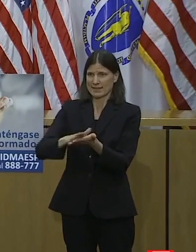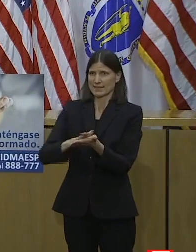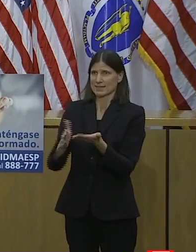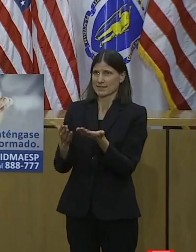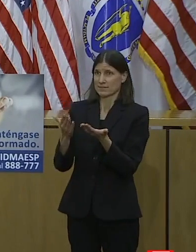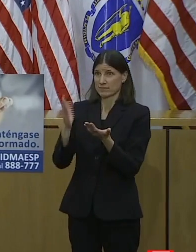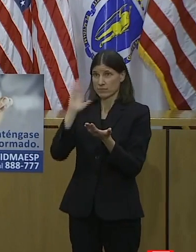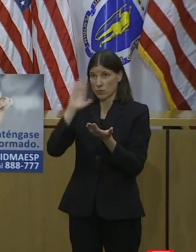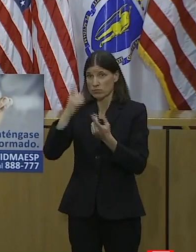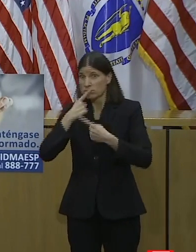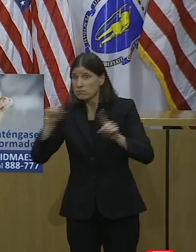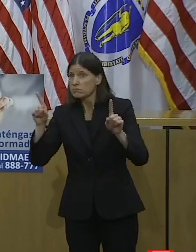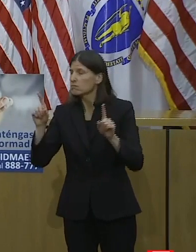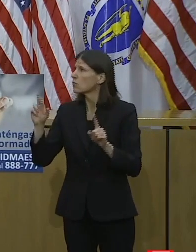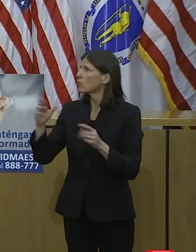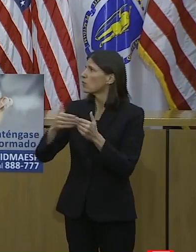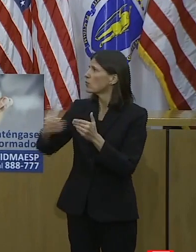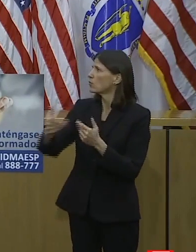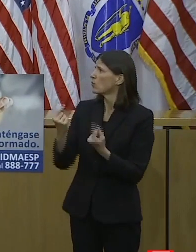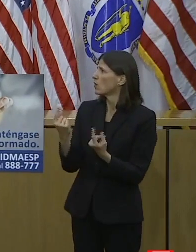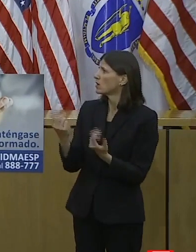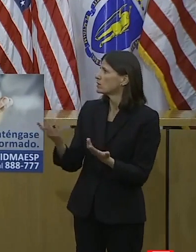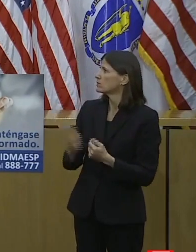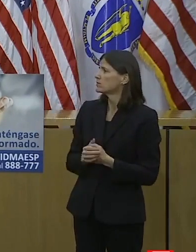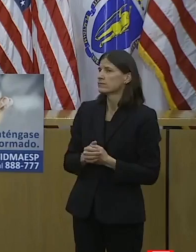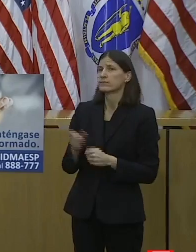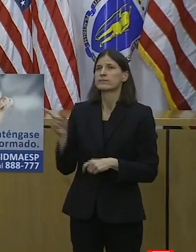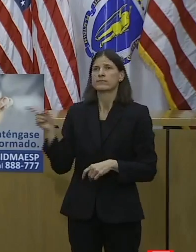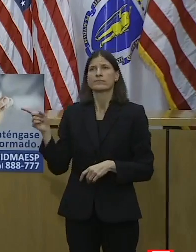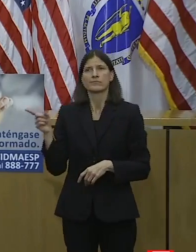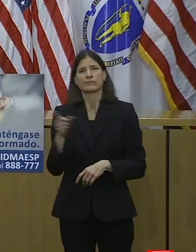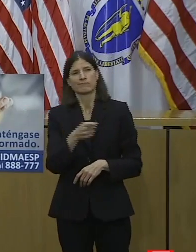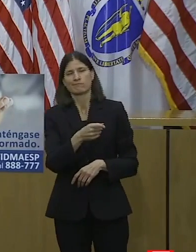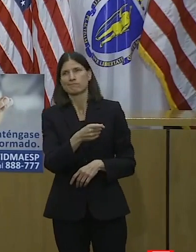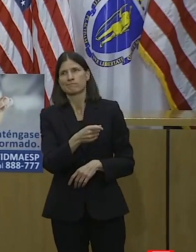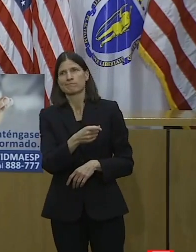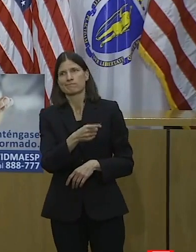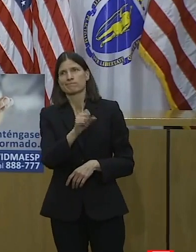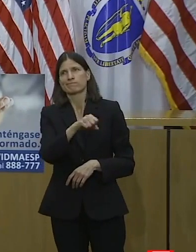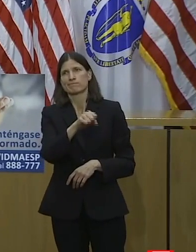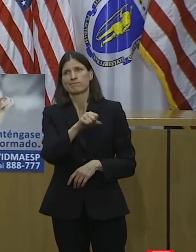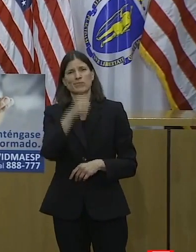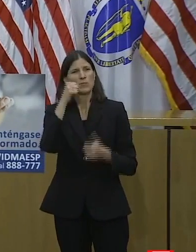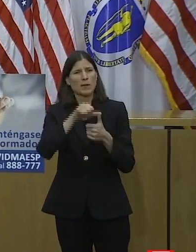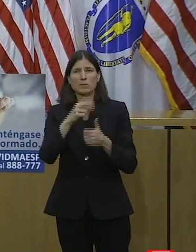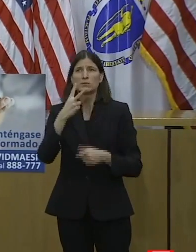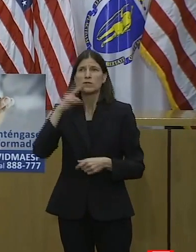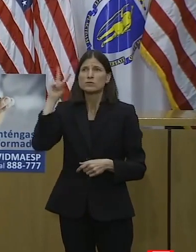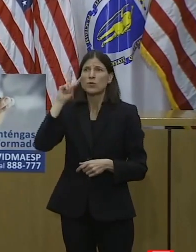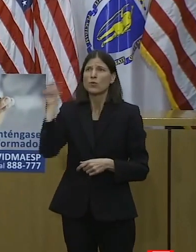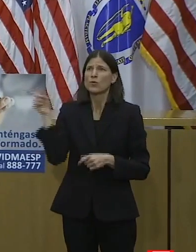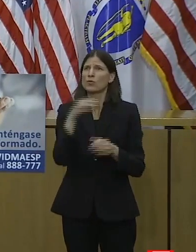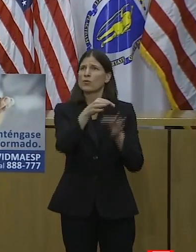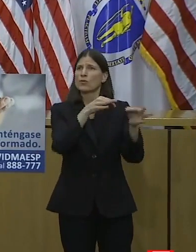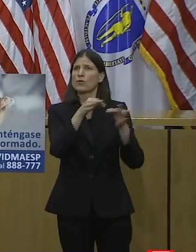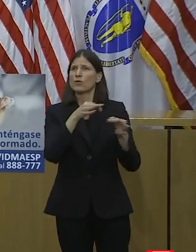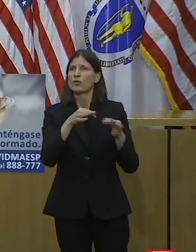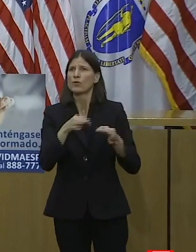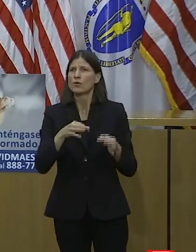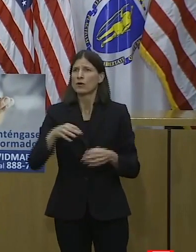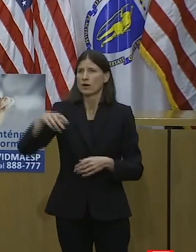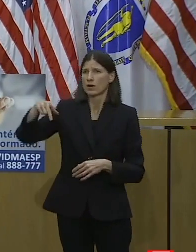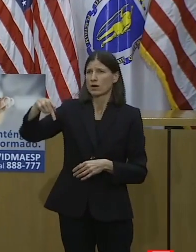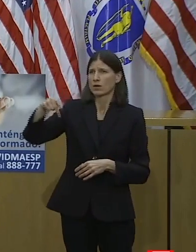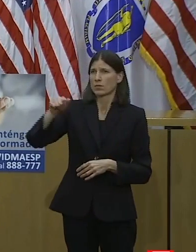folks? So I listened to Paul Bittinger, who's one of the nation's, if not the world's,